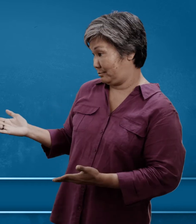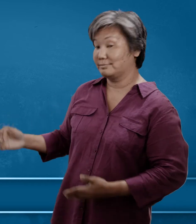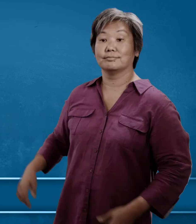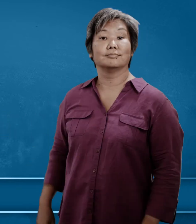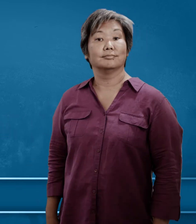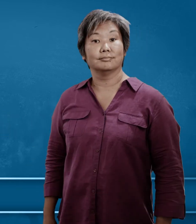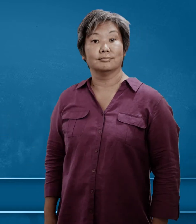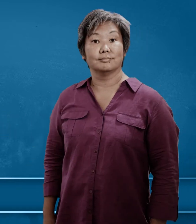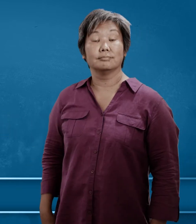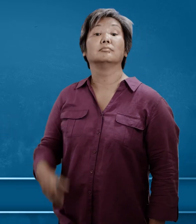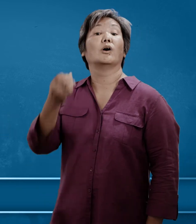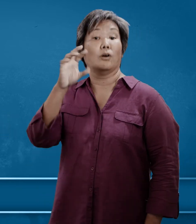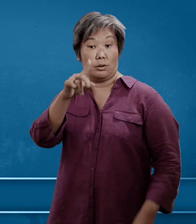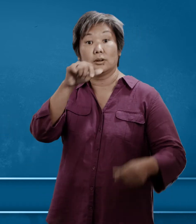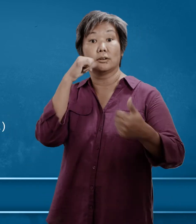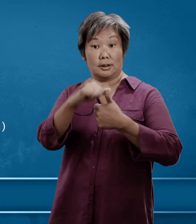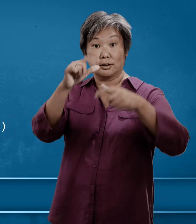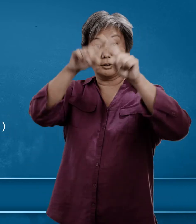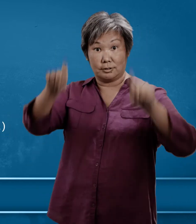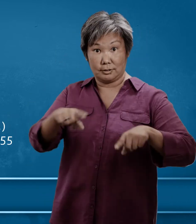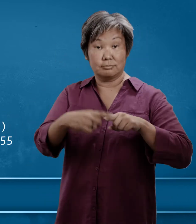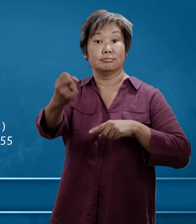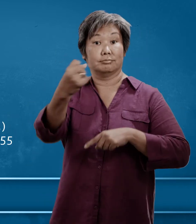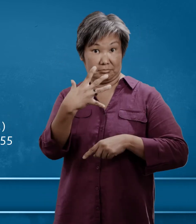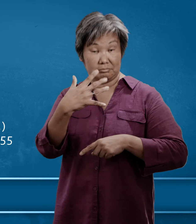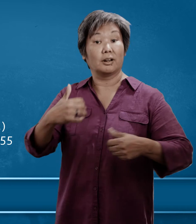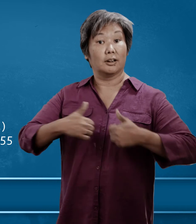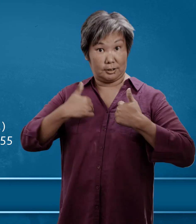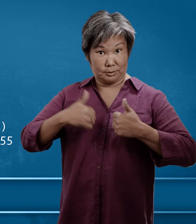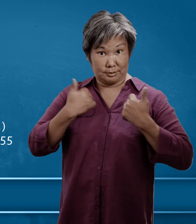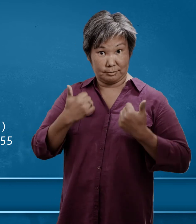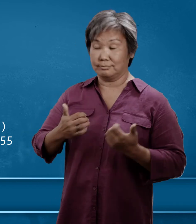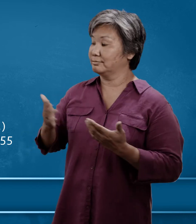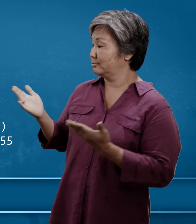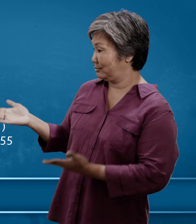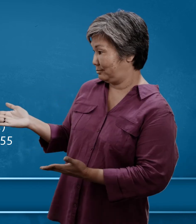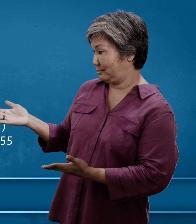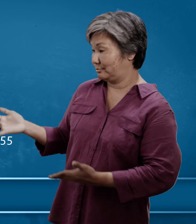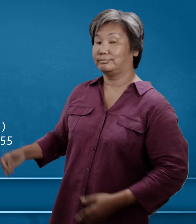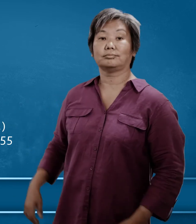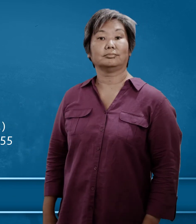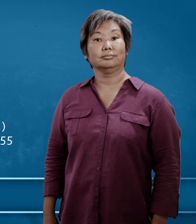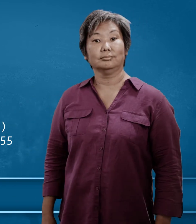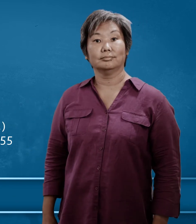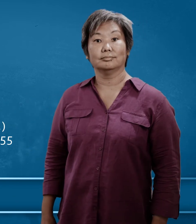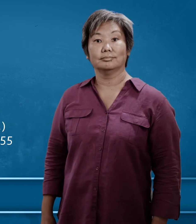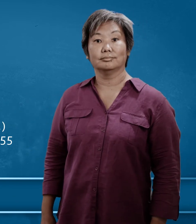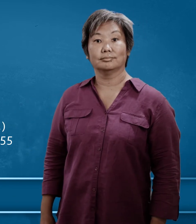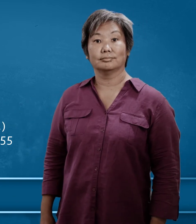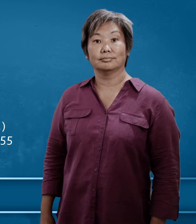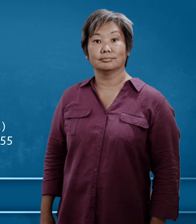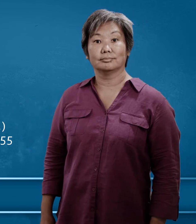ramano@hsdbsettlement.com or mail Judge Ricky May Amano, retired, at 1003 Bishop